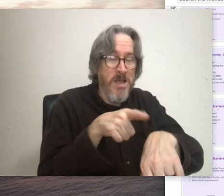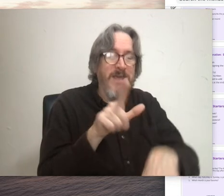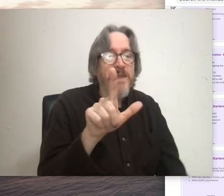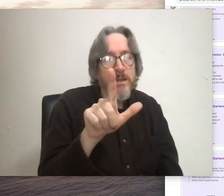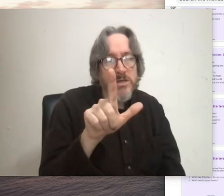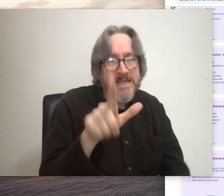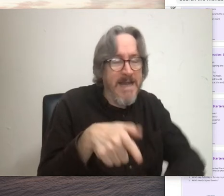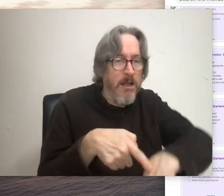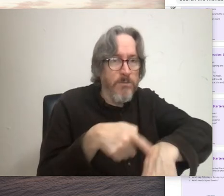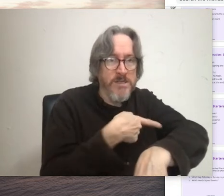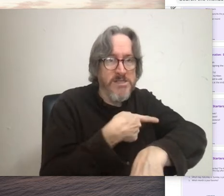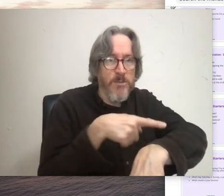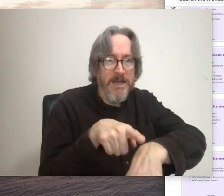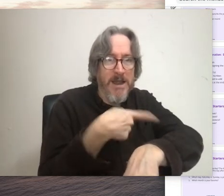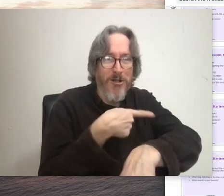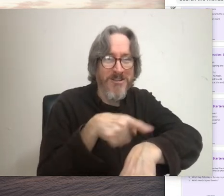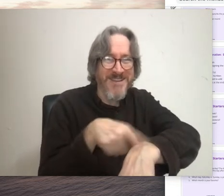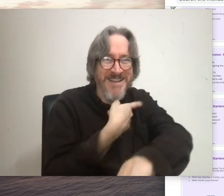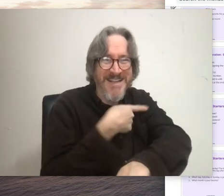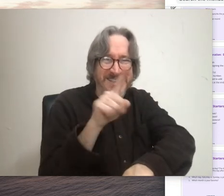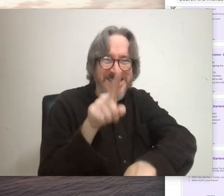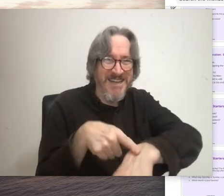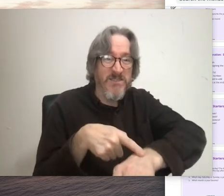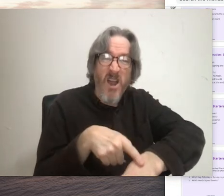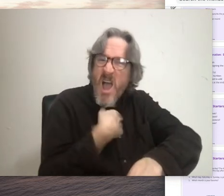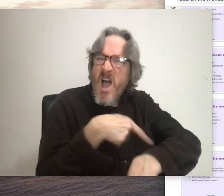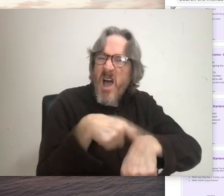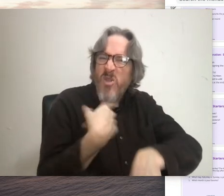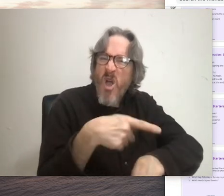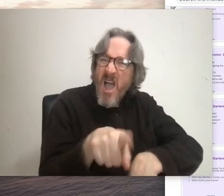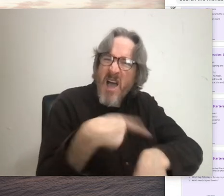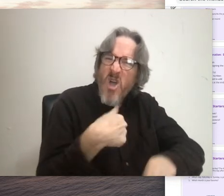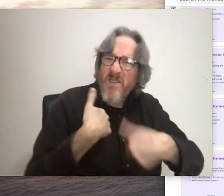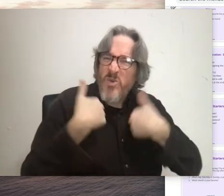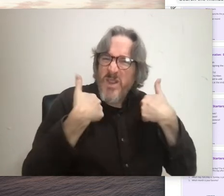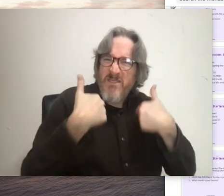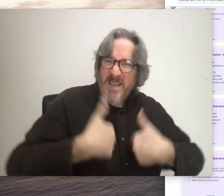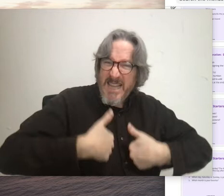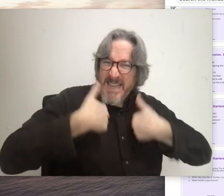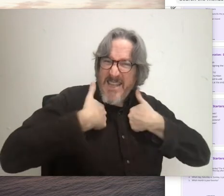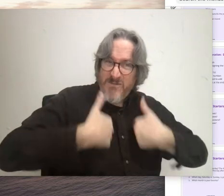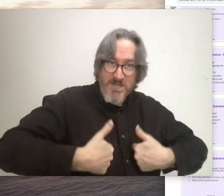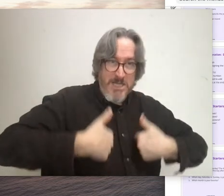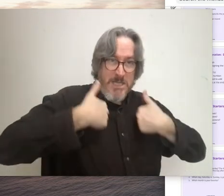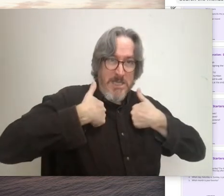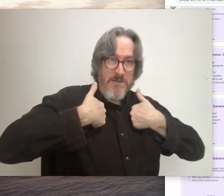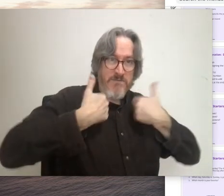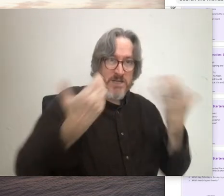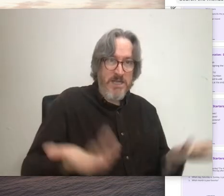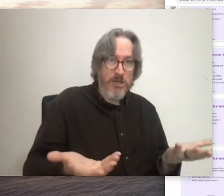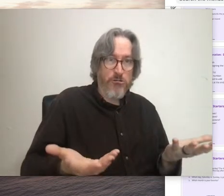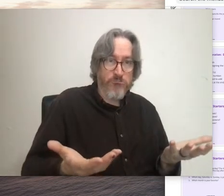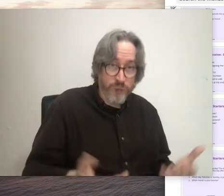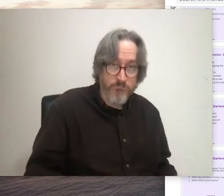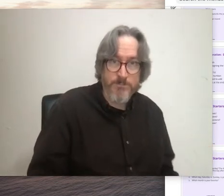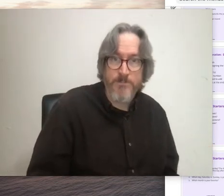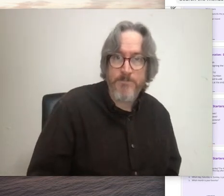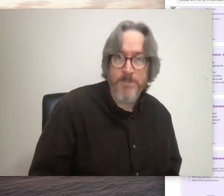So it looks like an L. Please don't make it an L. It's just the index thing. How long have you lived